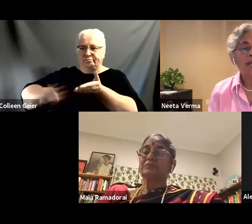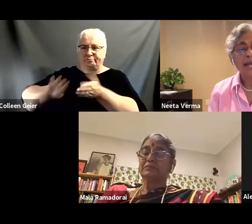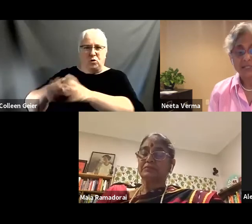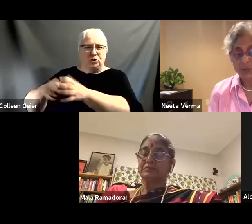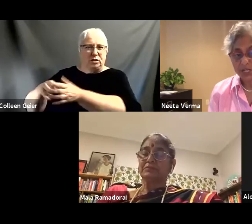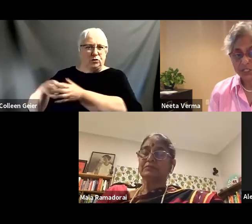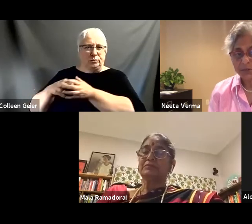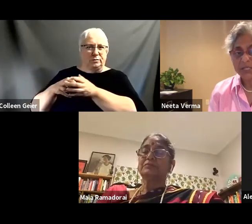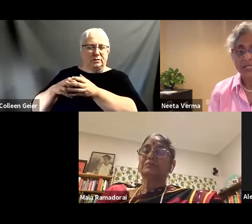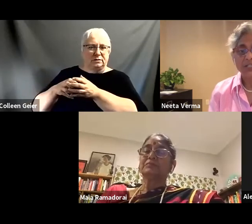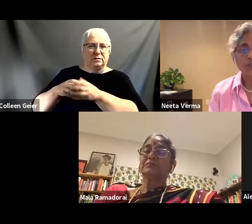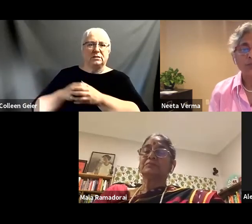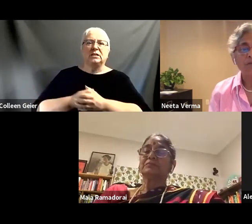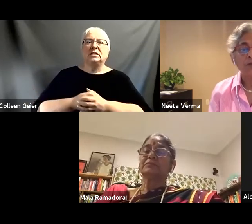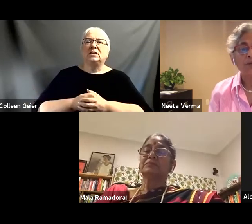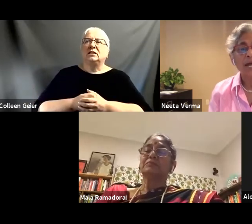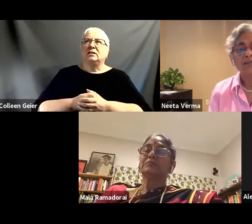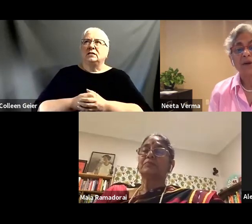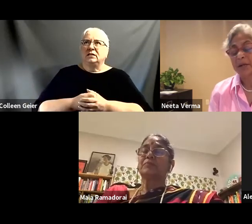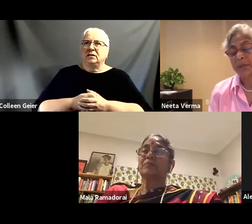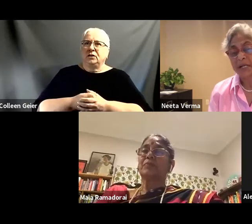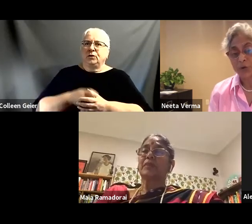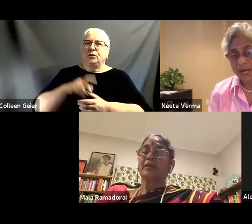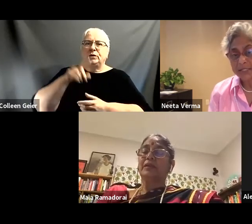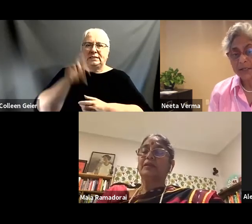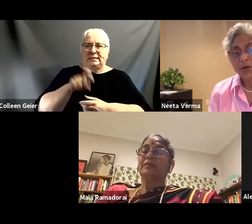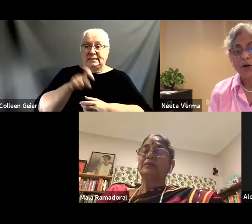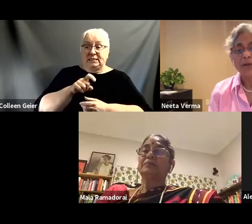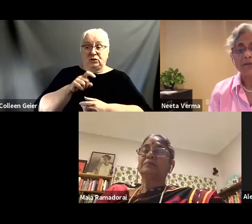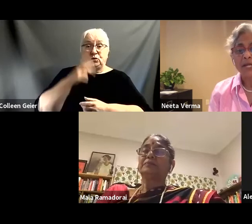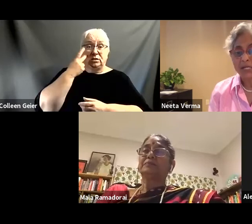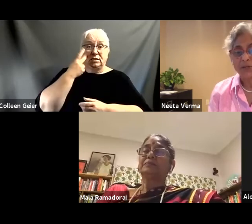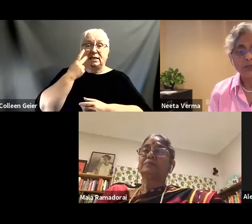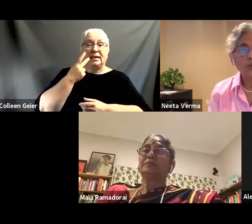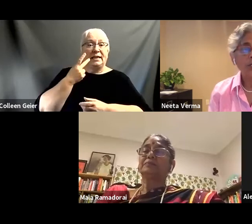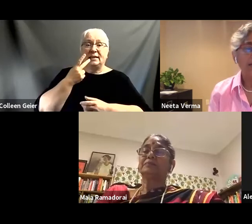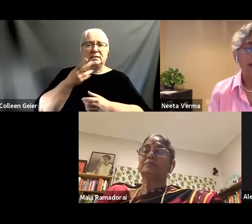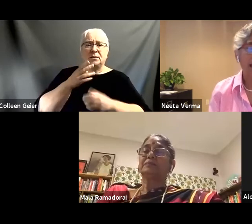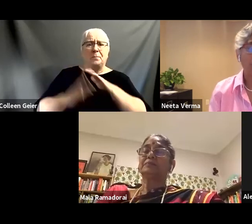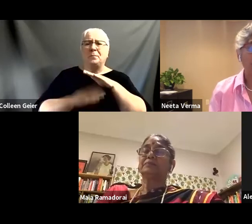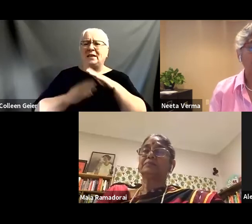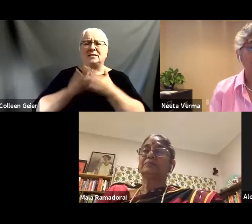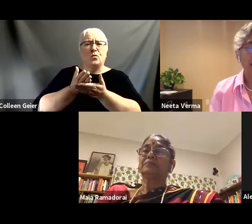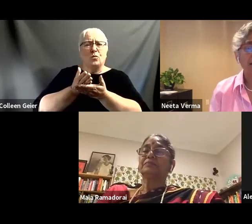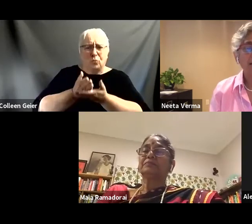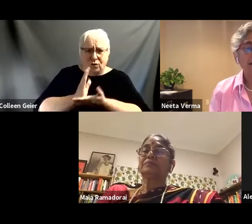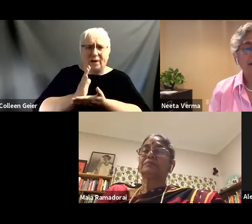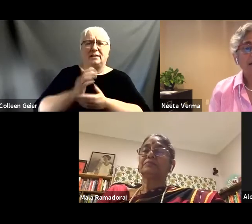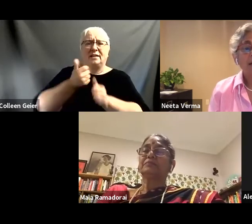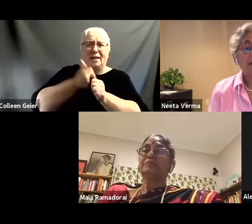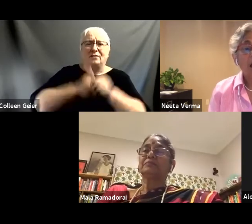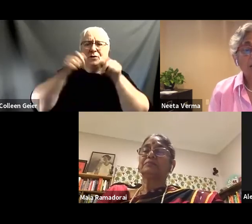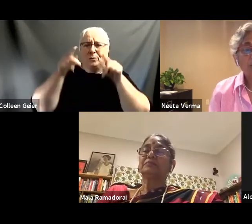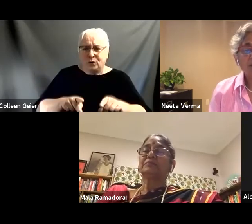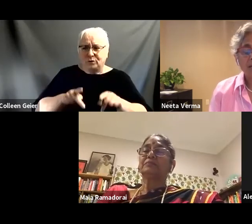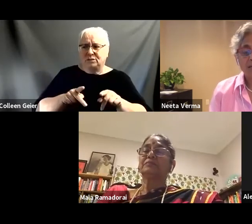be an aspiration, but needs to be viewed as a fundamental right of every individual in an equitable society.